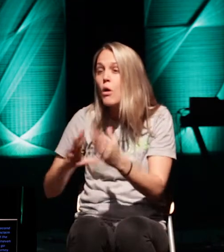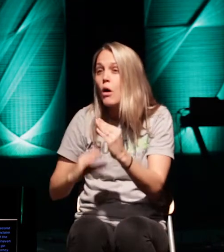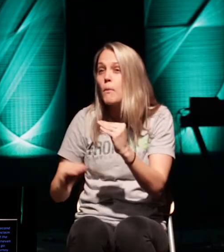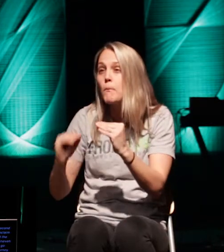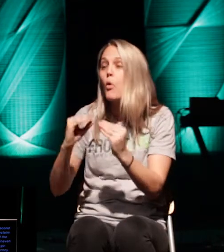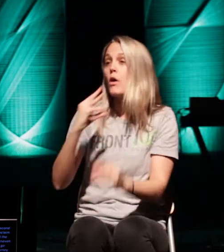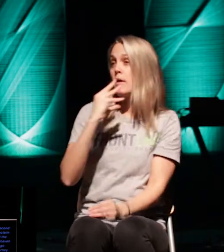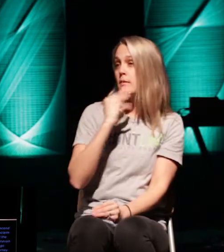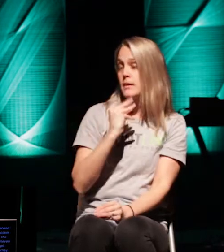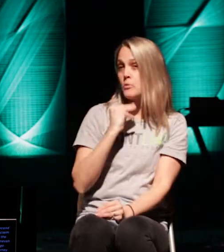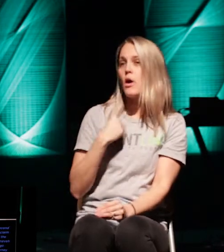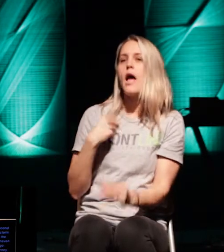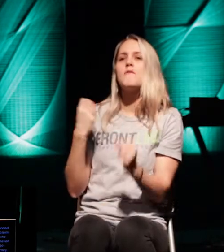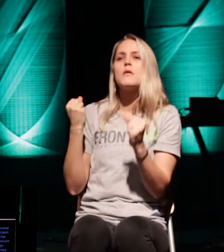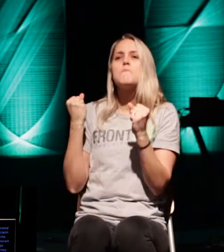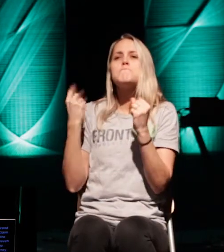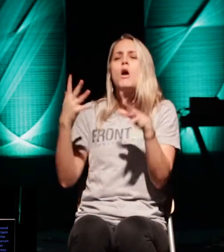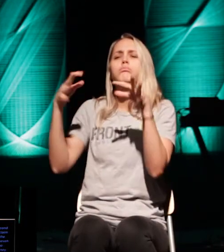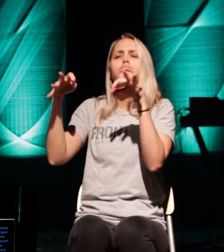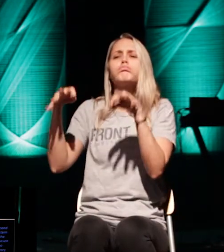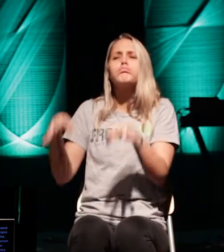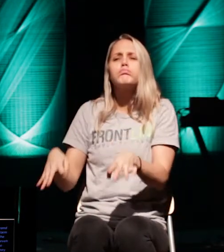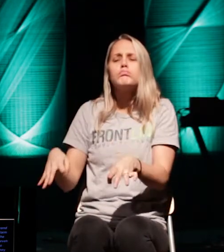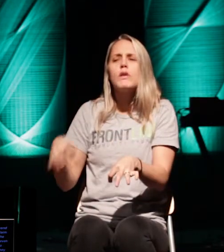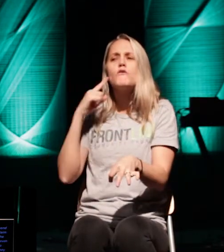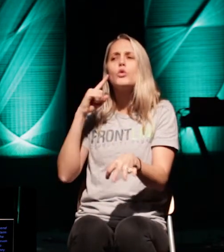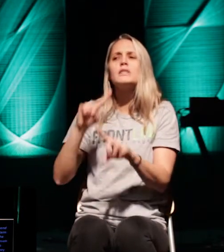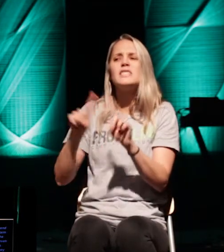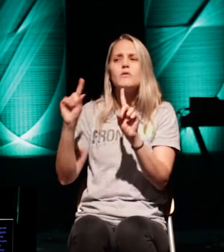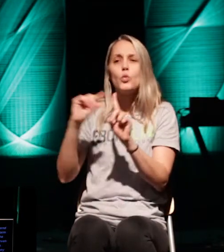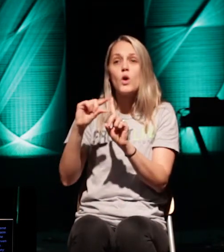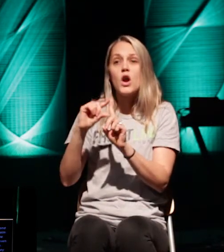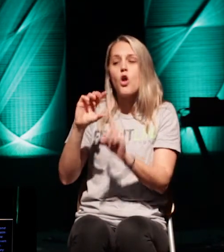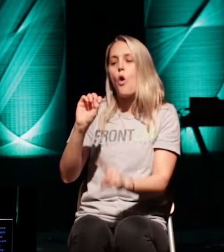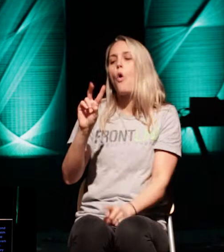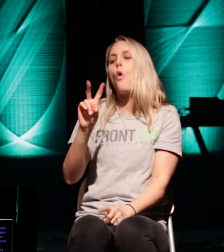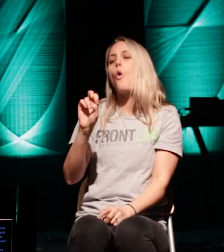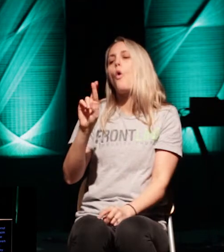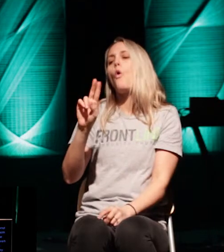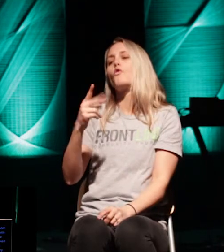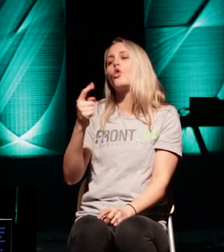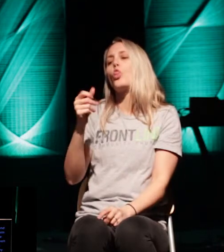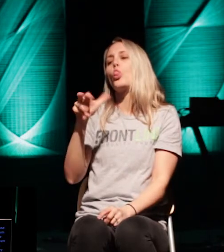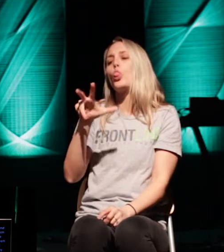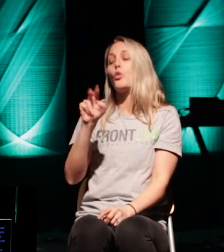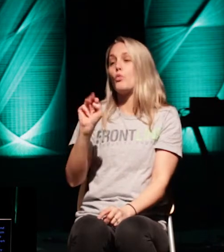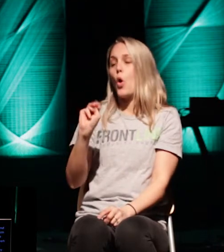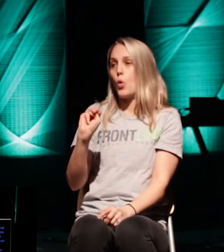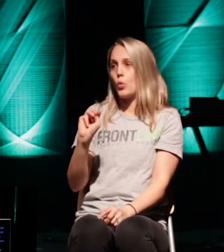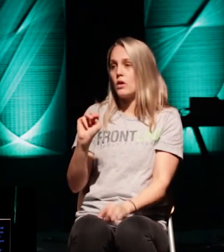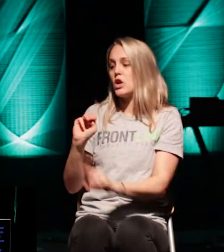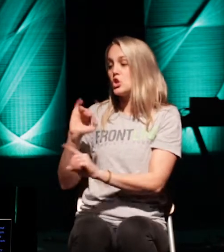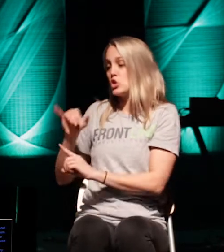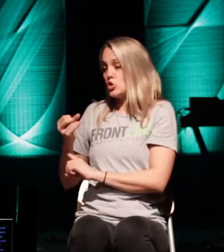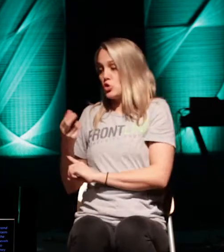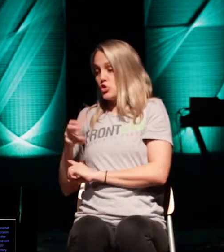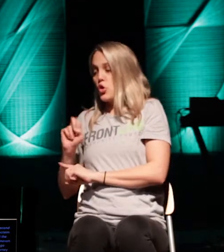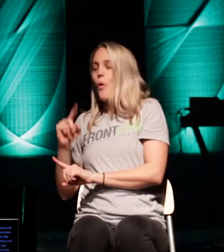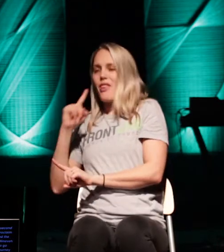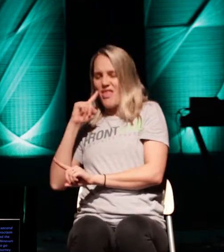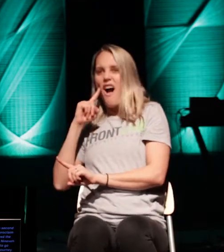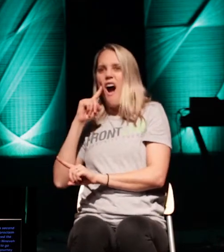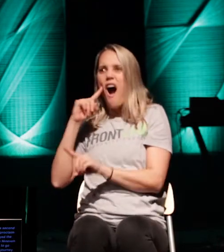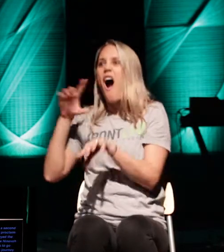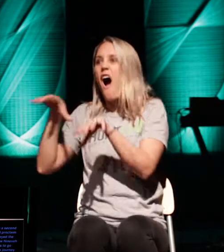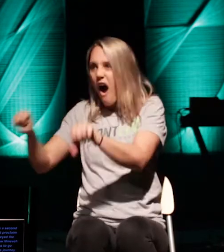meanings or interpretations for different words. And this one, it means overthrown. And so Jonah thinks, oh, the city's going to be overthrown. God's going to